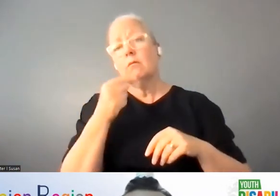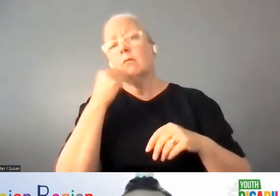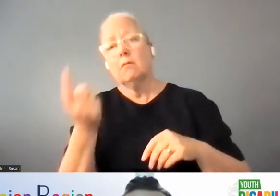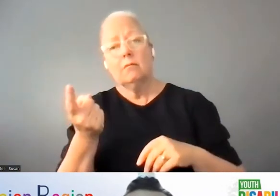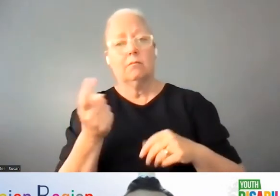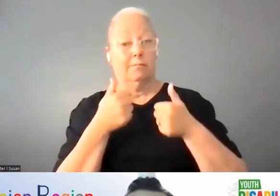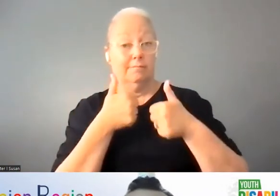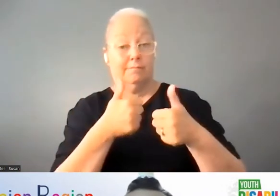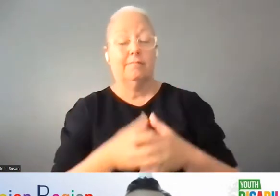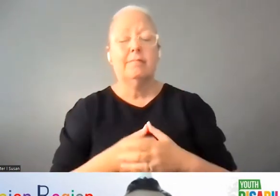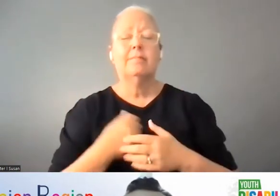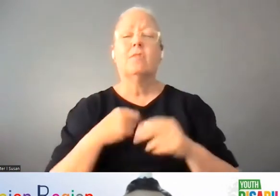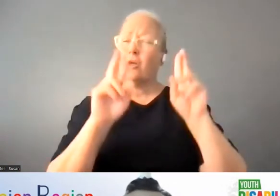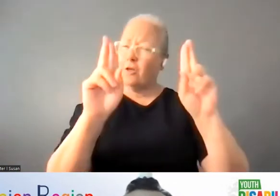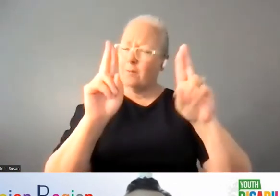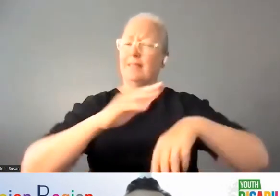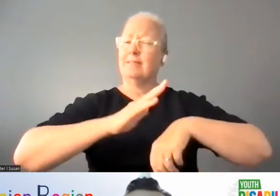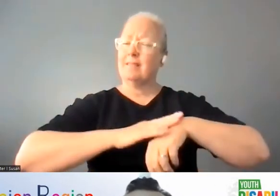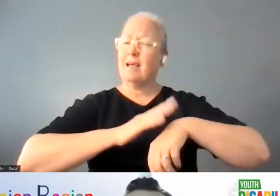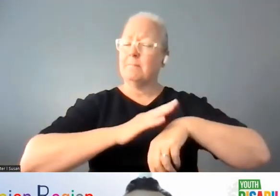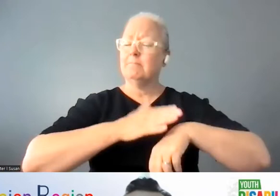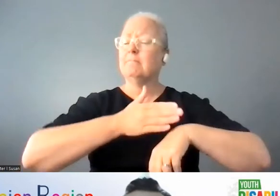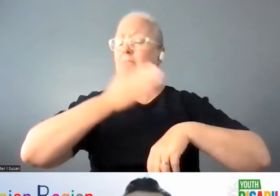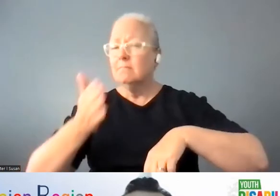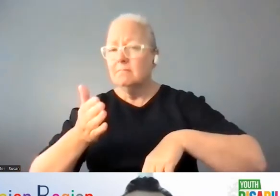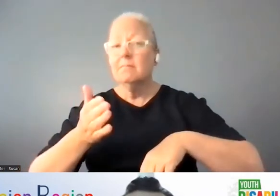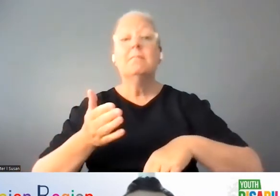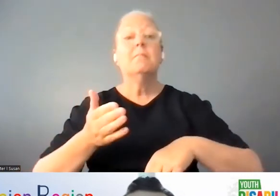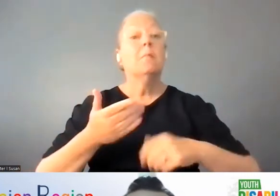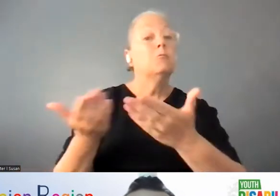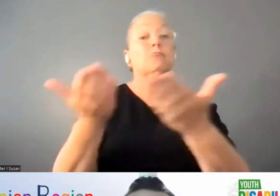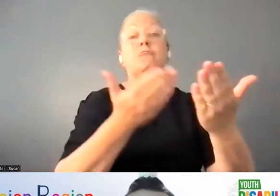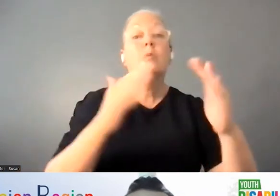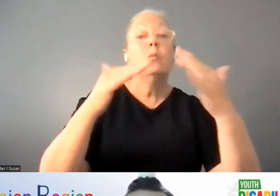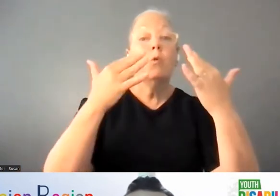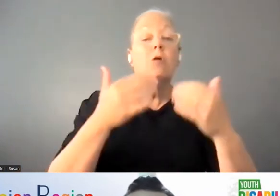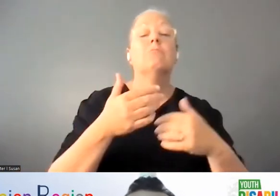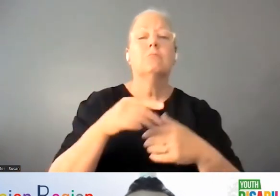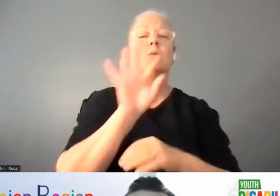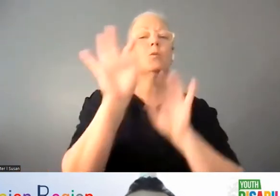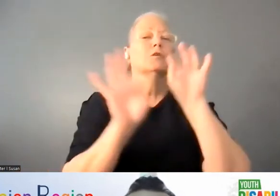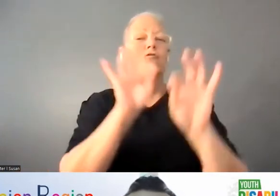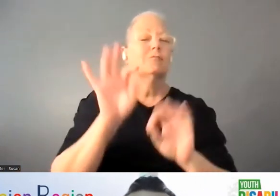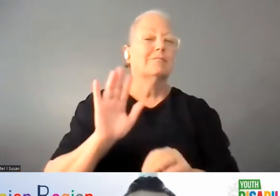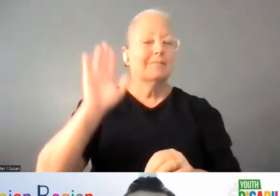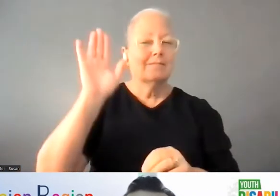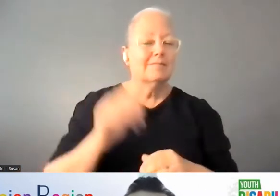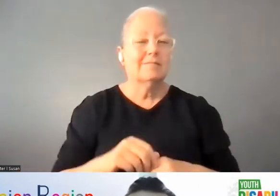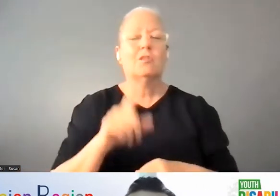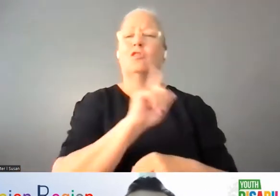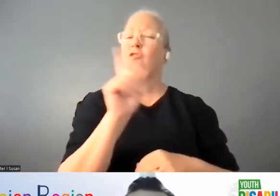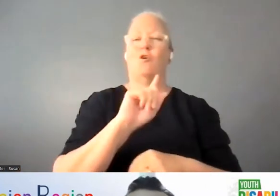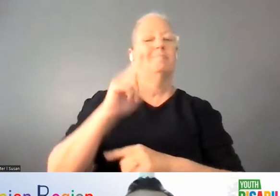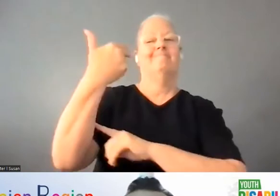have time for questions wherein participants may be invited to ask questions. Please note, we cannot put camera on for the